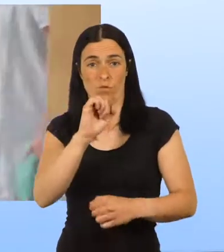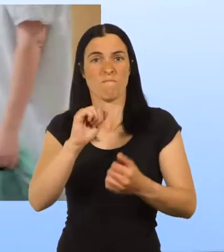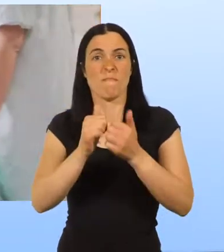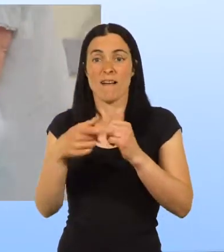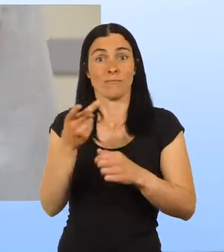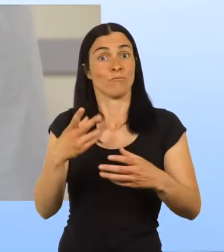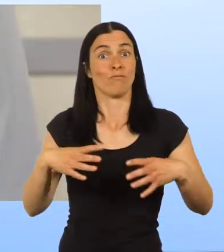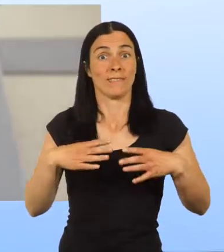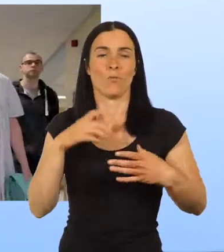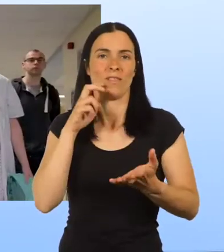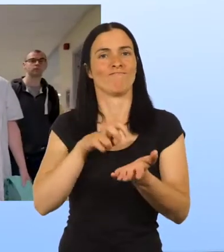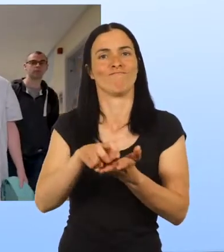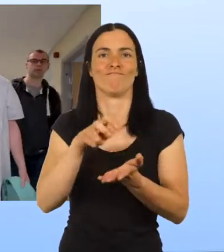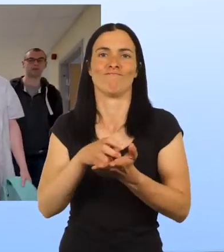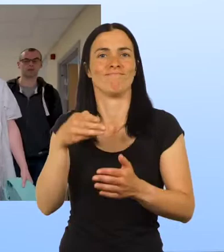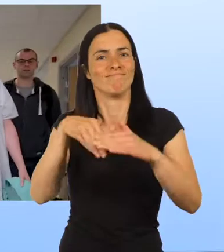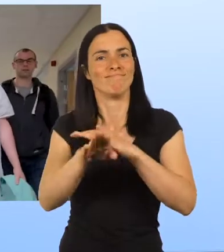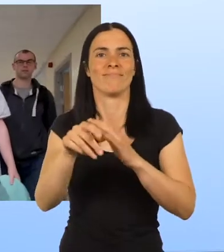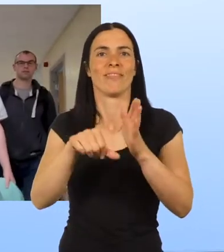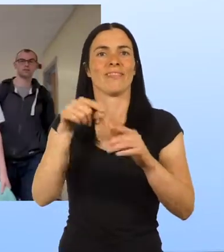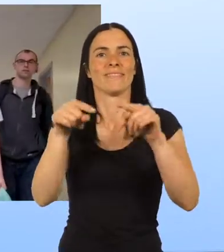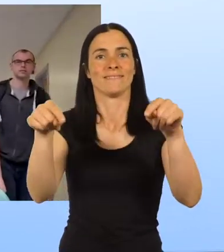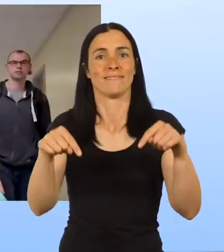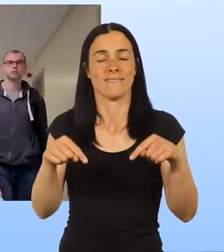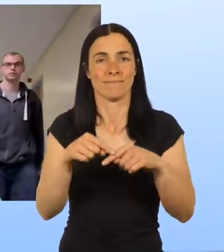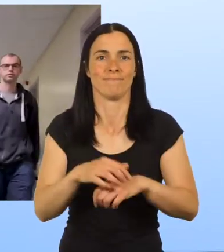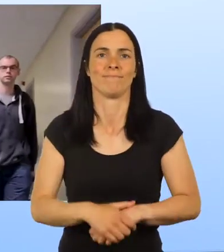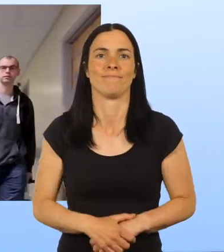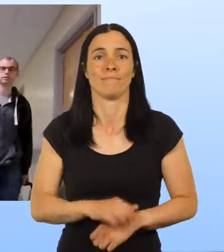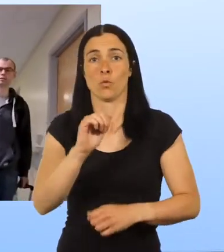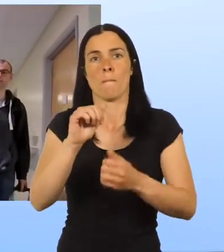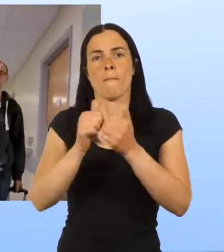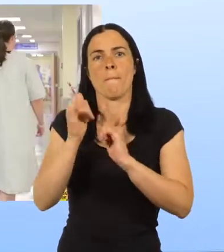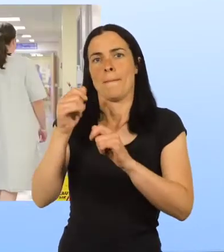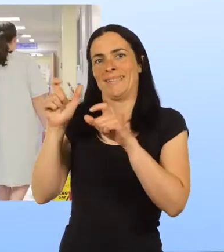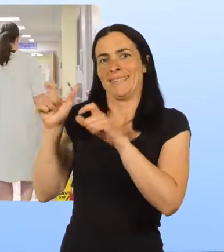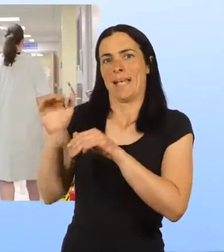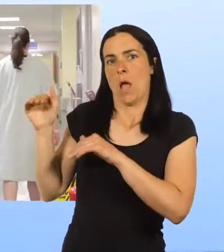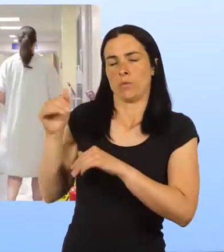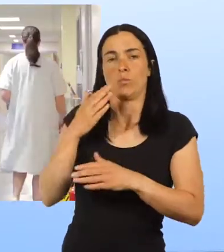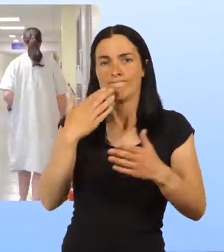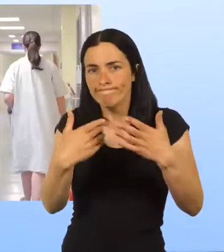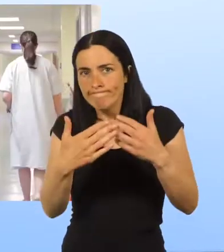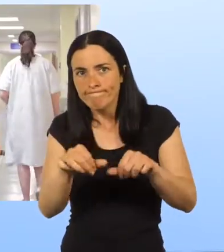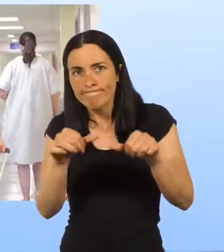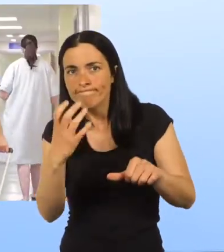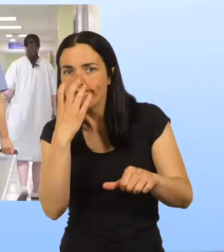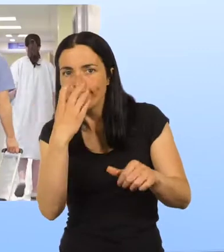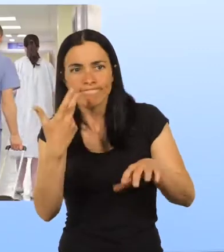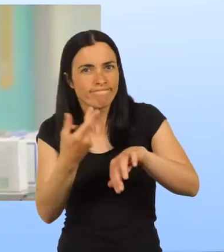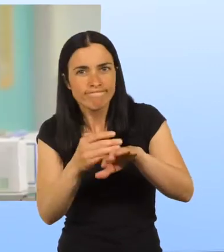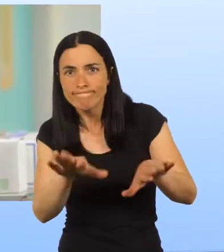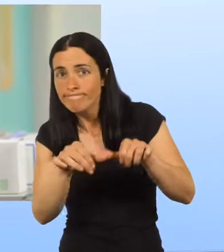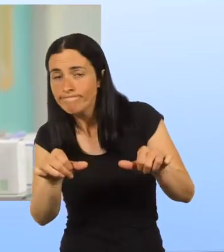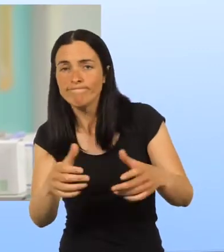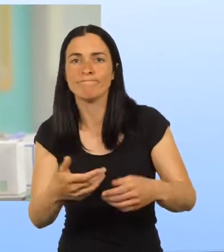You'll walk round to the theatre when it's time for you and your partner to meet your baby. Your partner may be asked to sit outside the theatre while